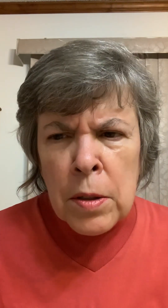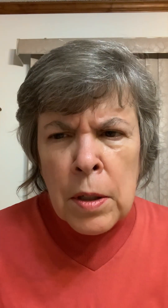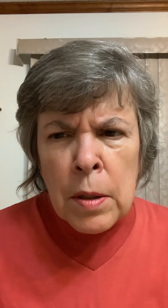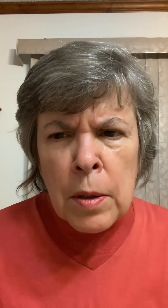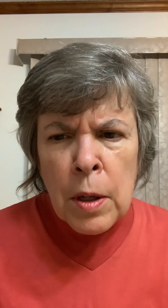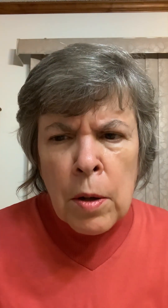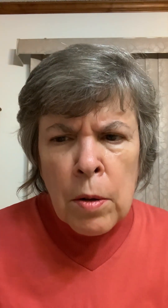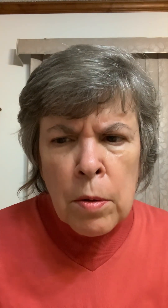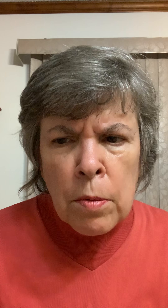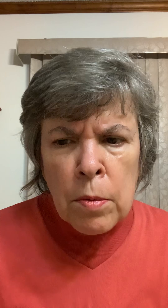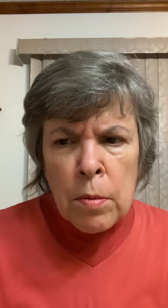see.